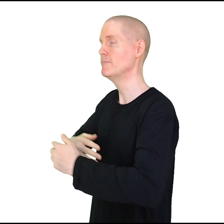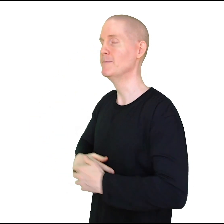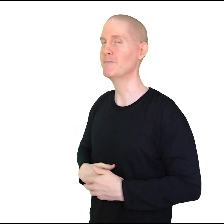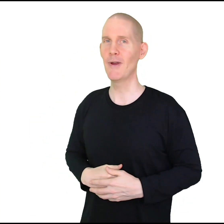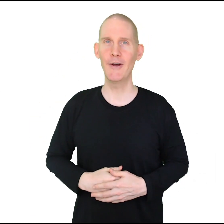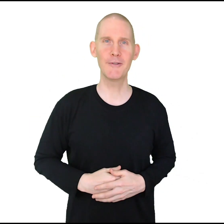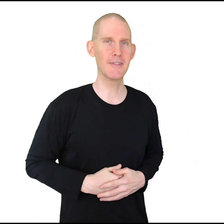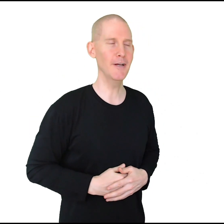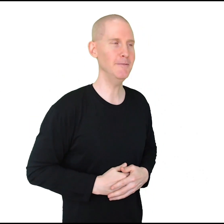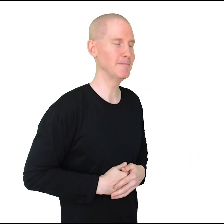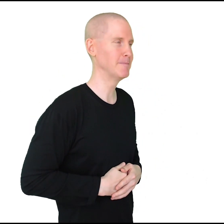Other side,